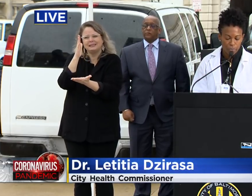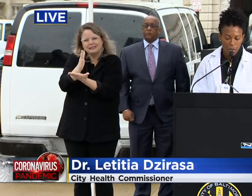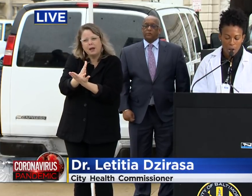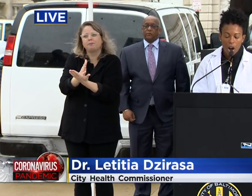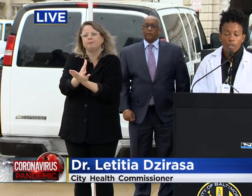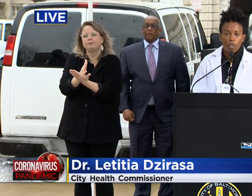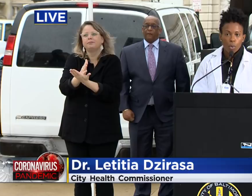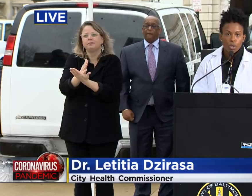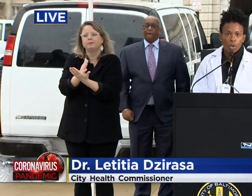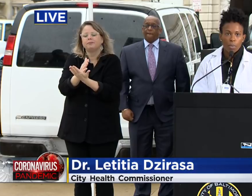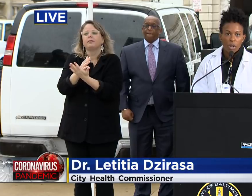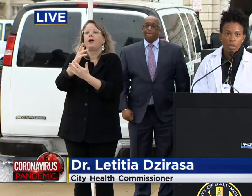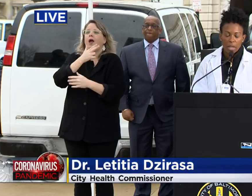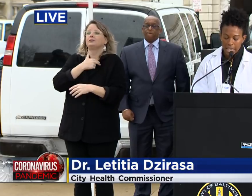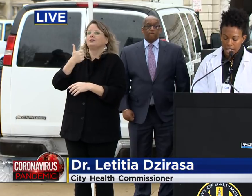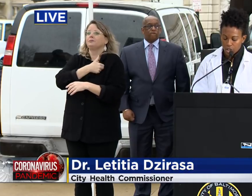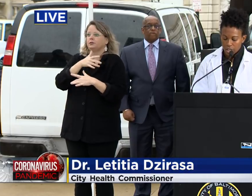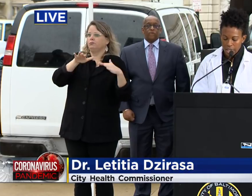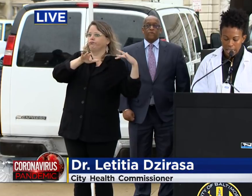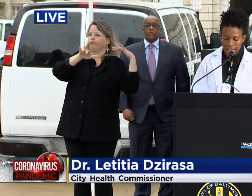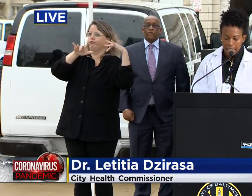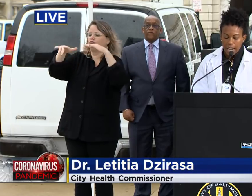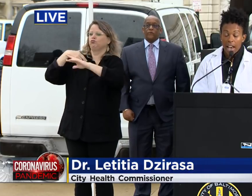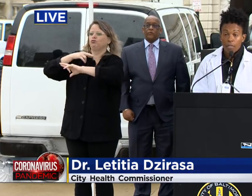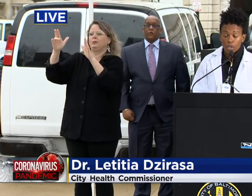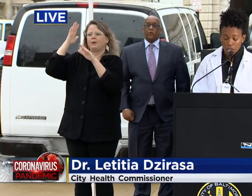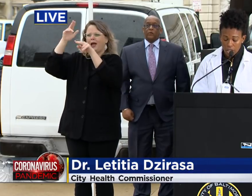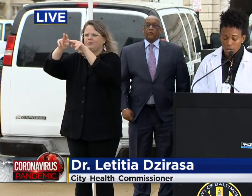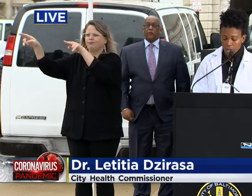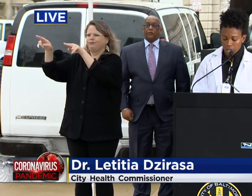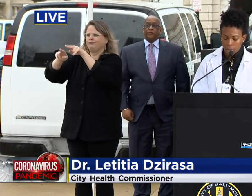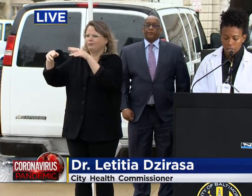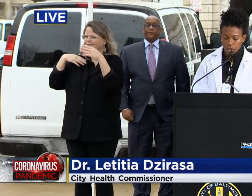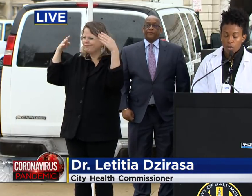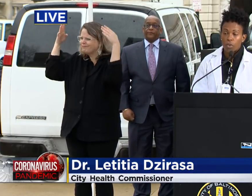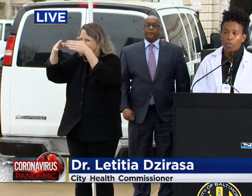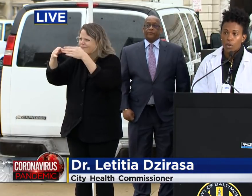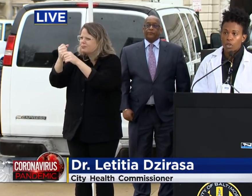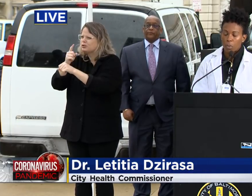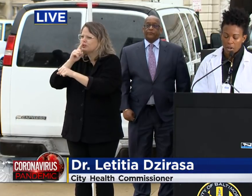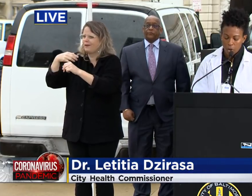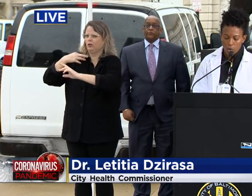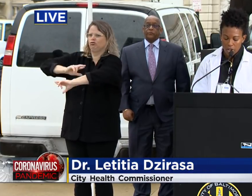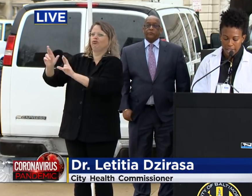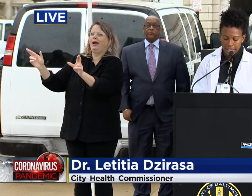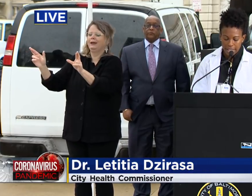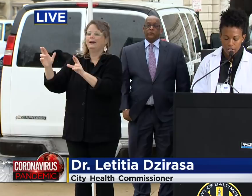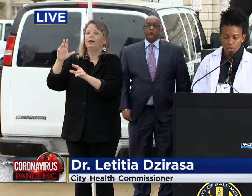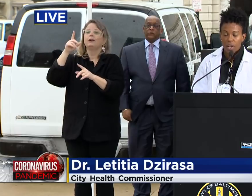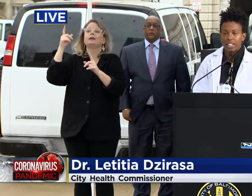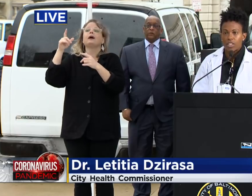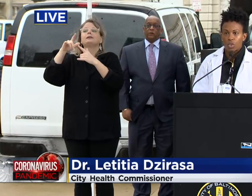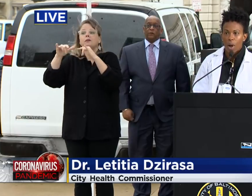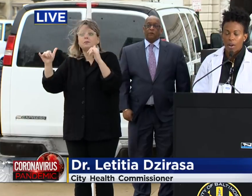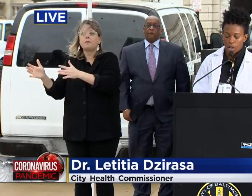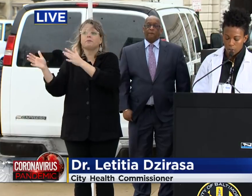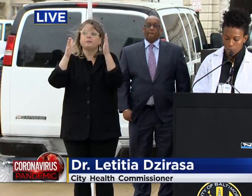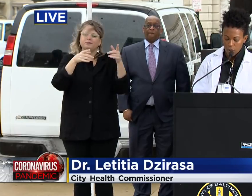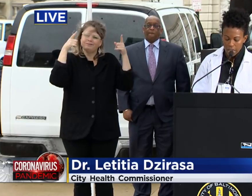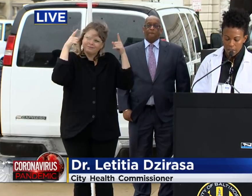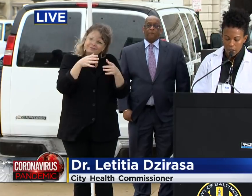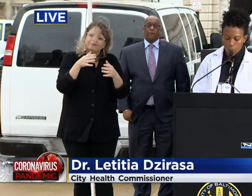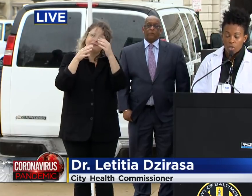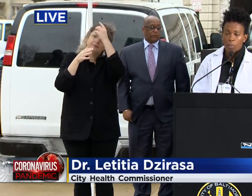surge. Our focus on community mitigation is in an effort to decrease the potential for further spread of COVID-19 to residents throughout